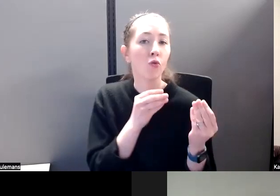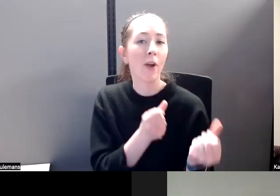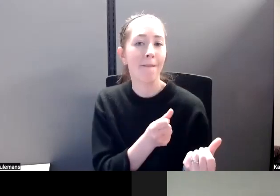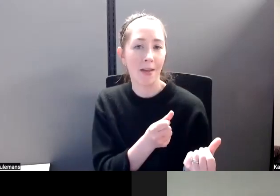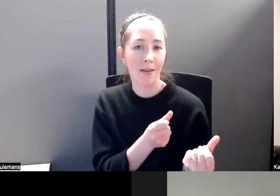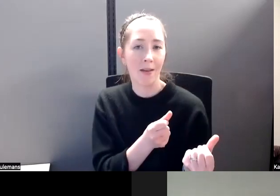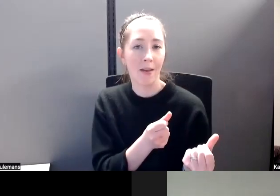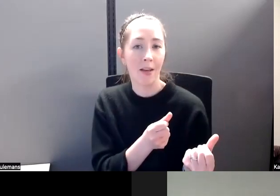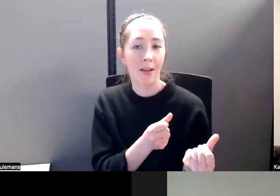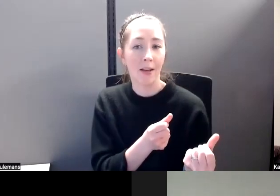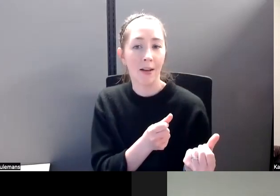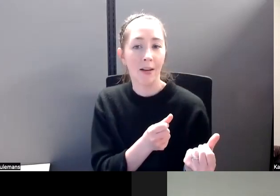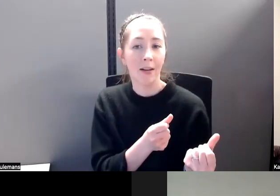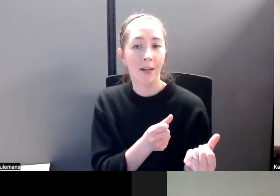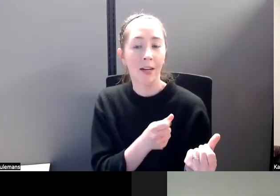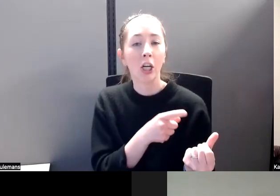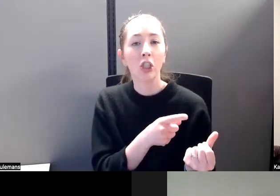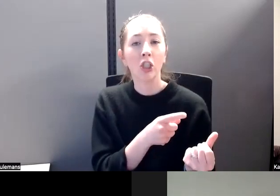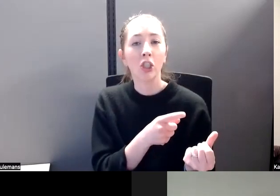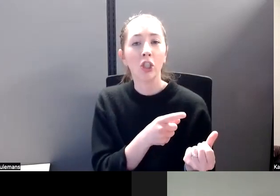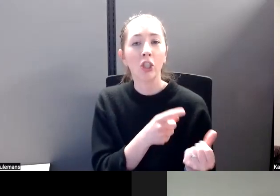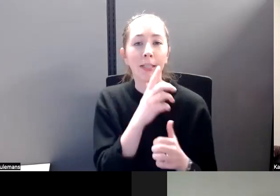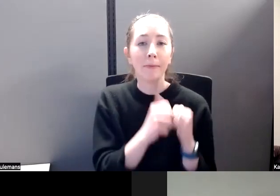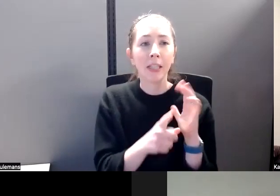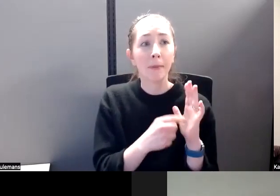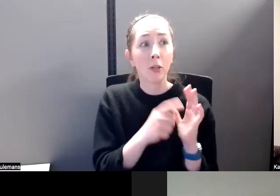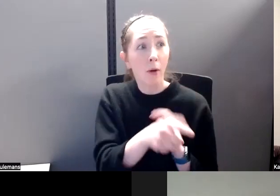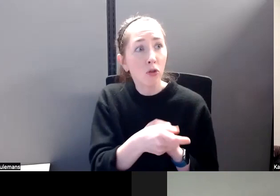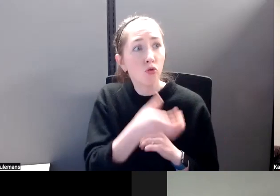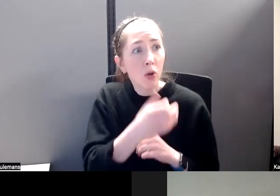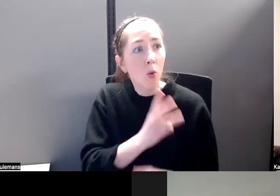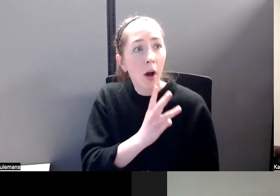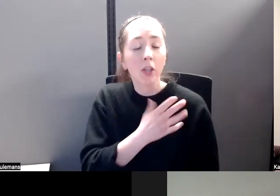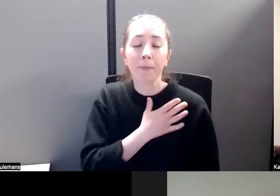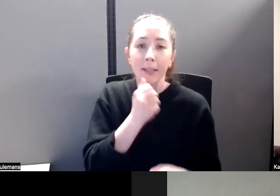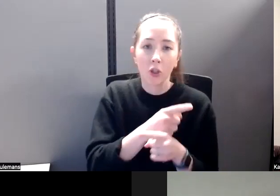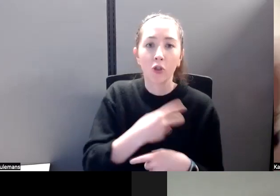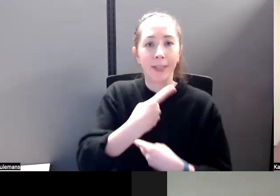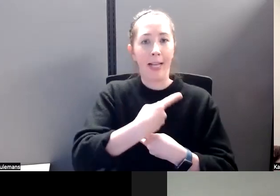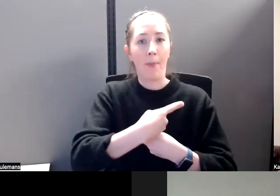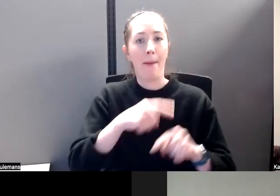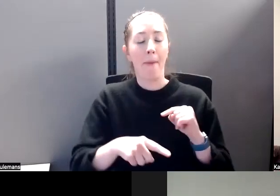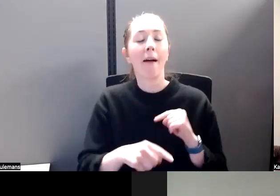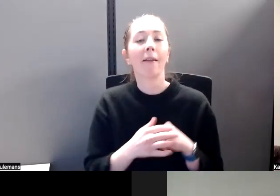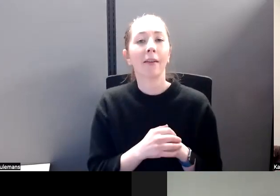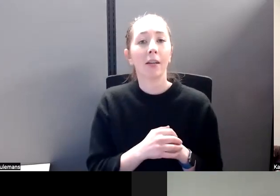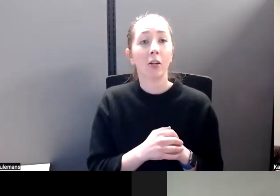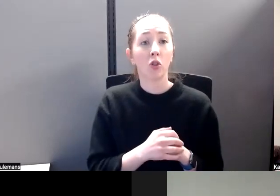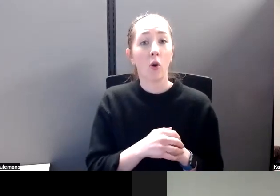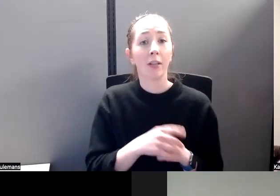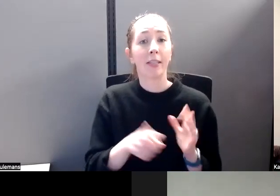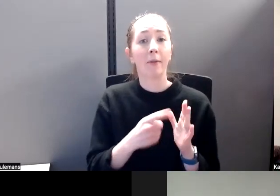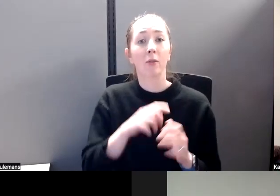kind of mean in terms of like, yelling at me to drink water, but that's because she's my sister. So she would sit behind the monitors going, did you drink your